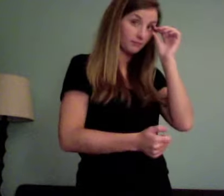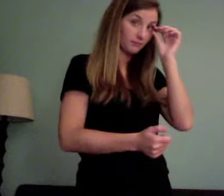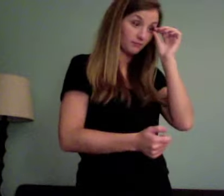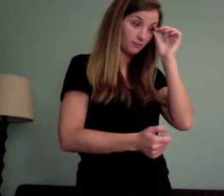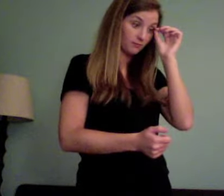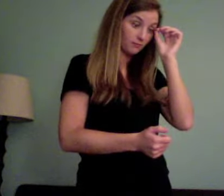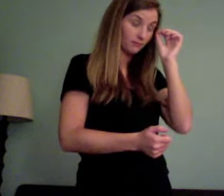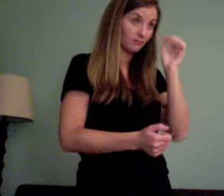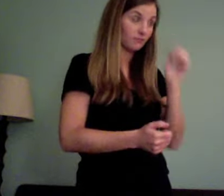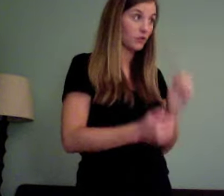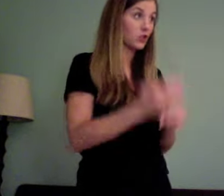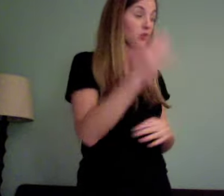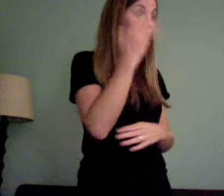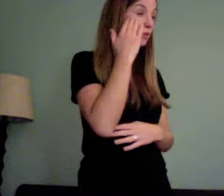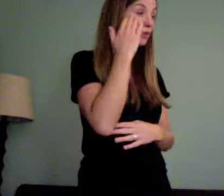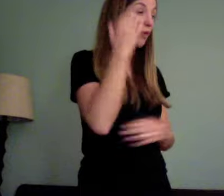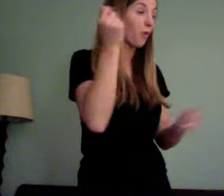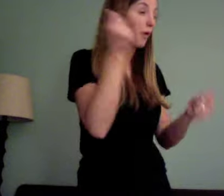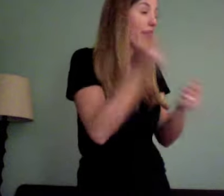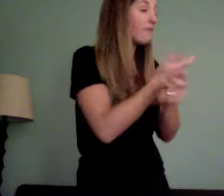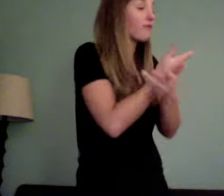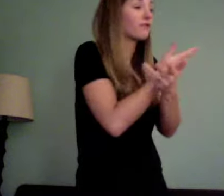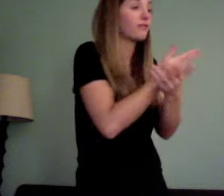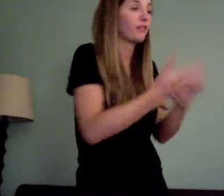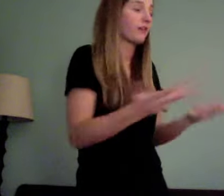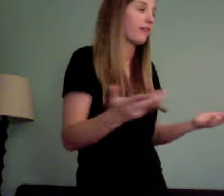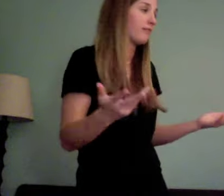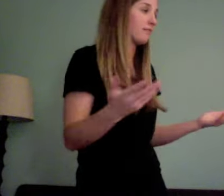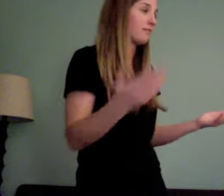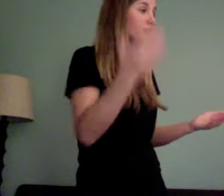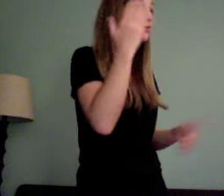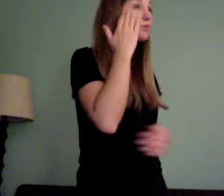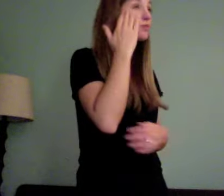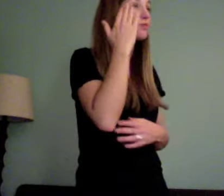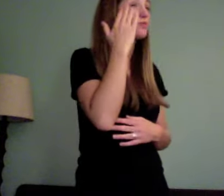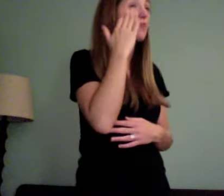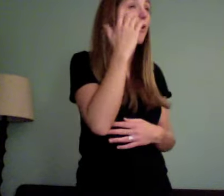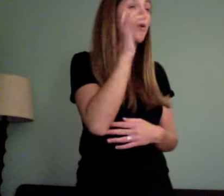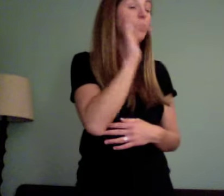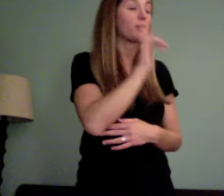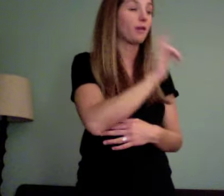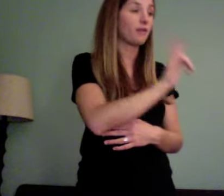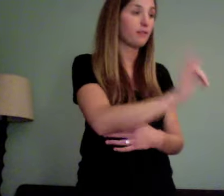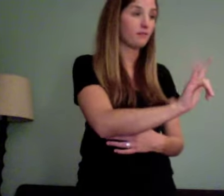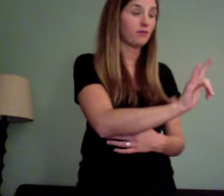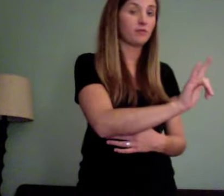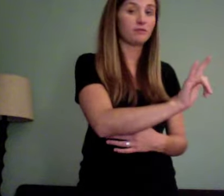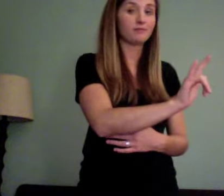You know everything. And you know that I love you. Jesus said, then feed my sheep.